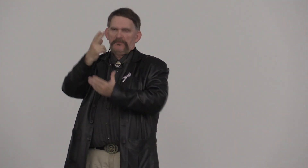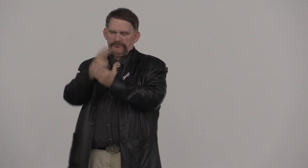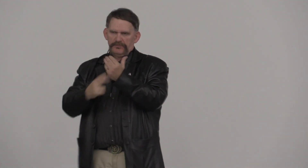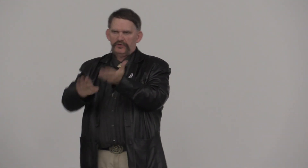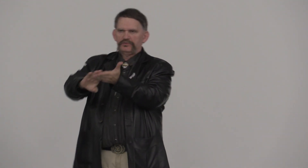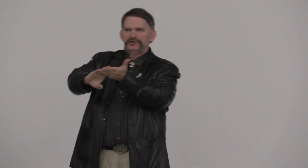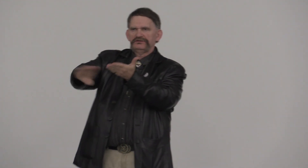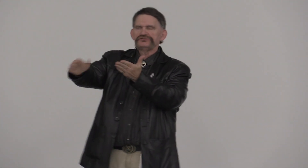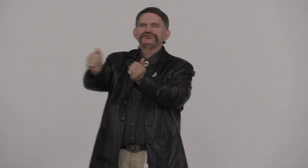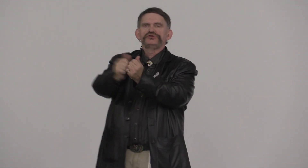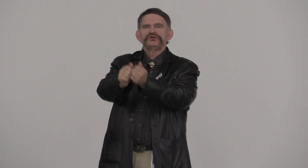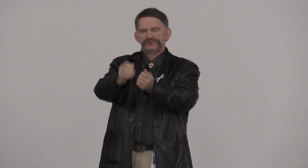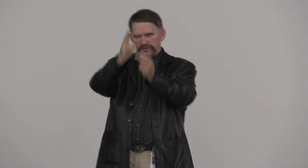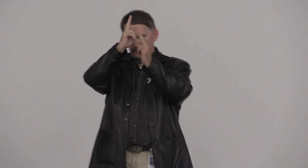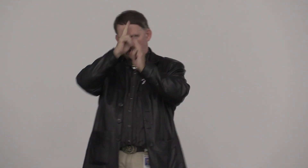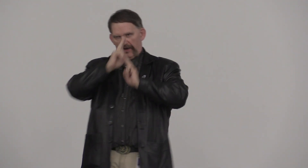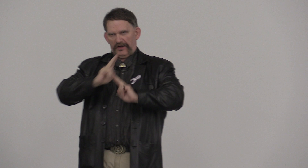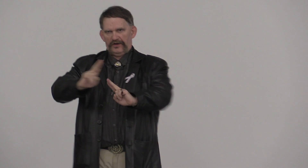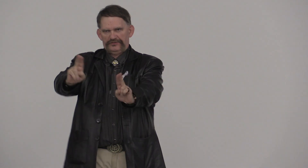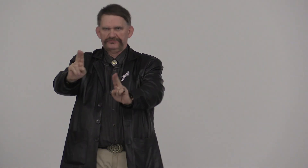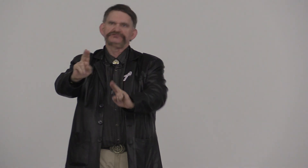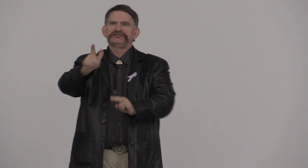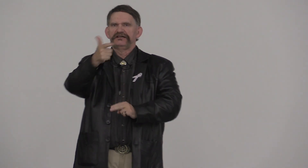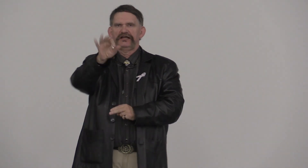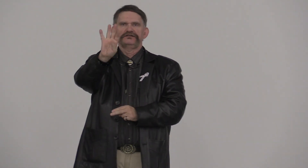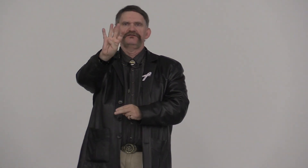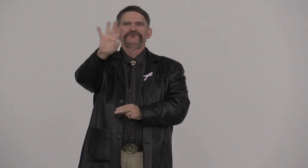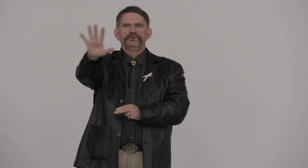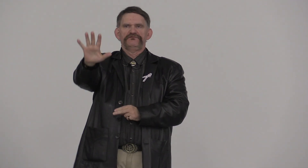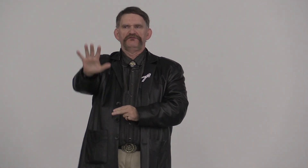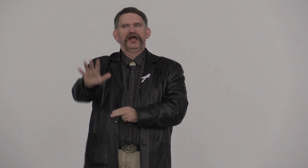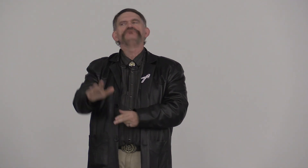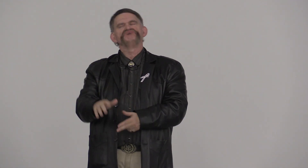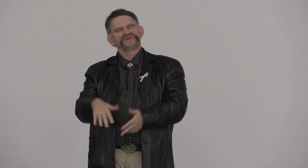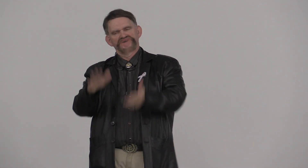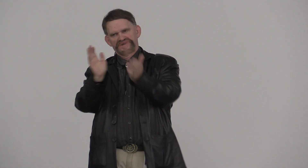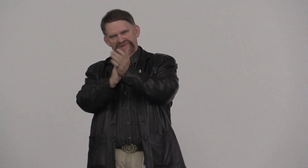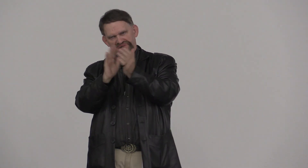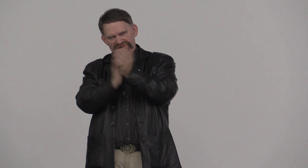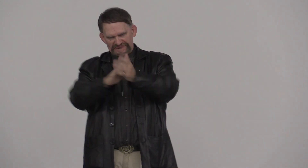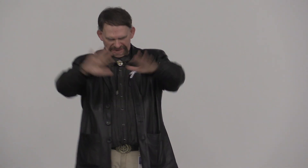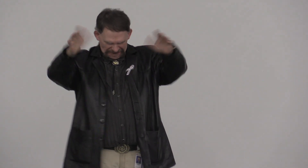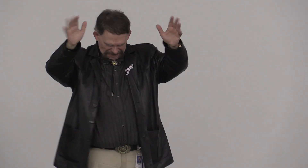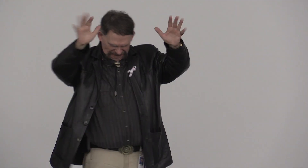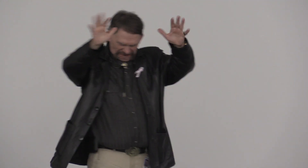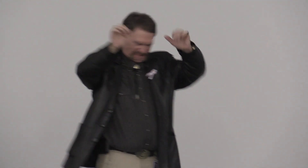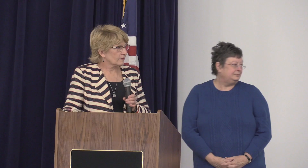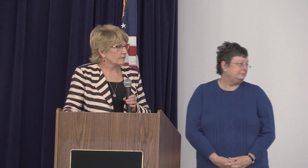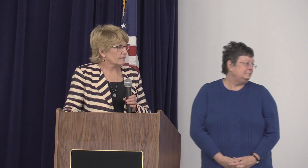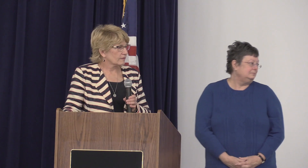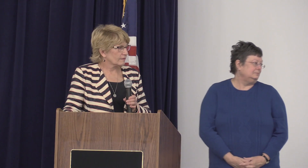Southern Pacific. Both were released with honors in 1945.